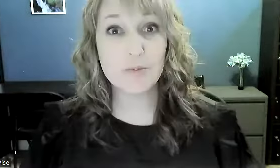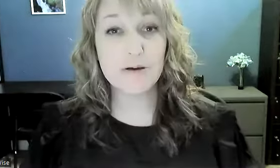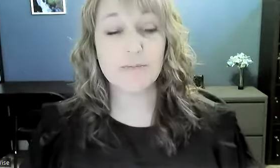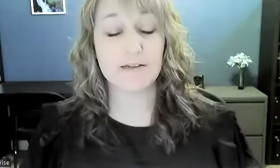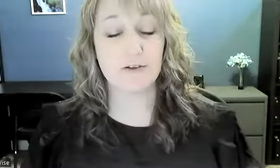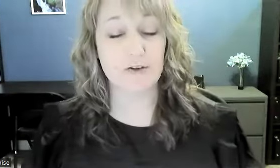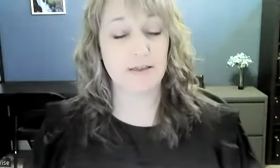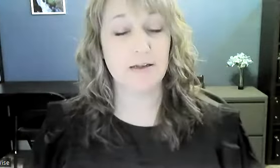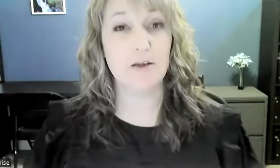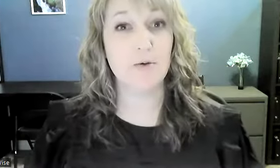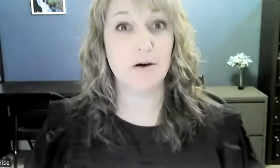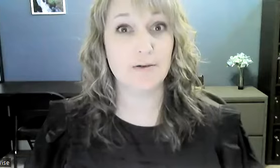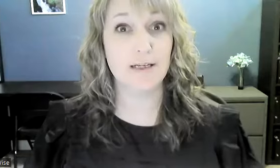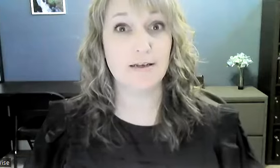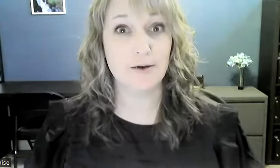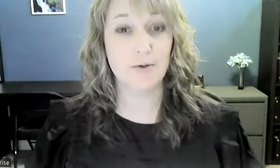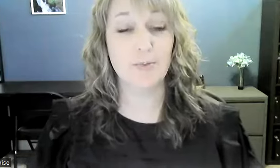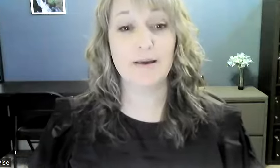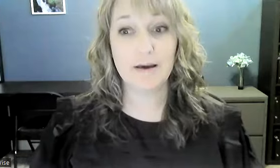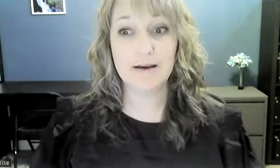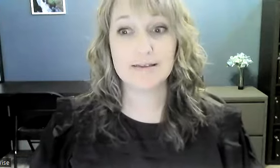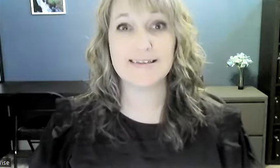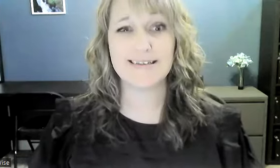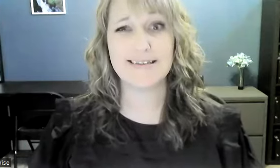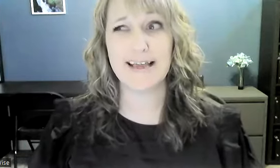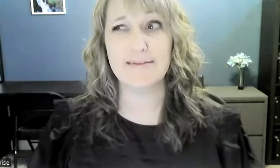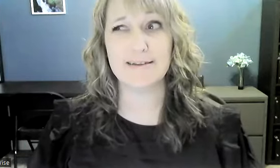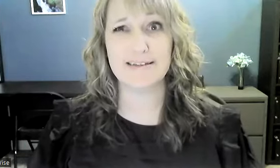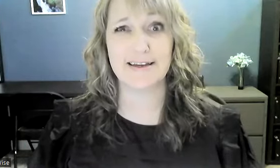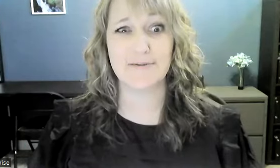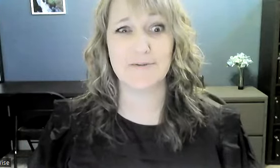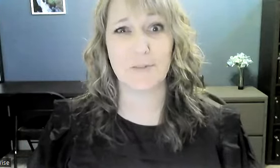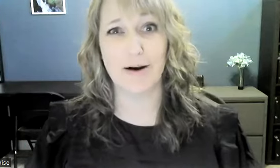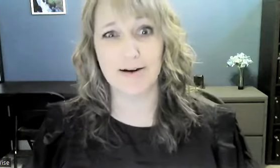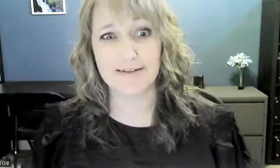Room, believe it or not, you already know because it's the same as the sign for box.